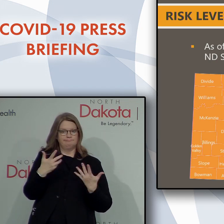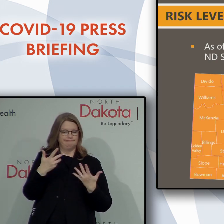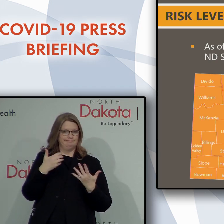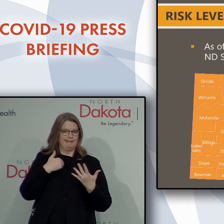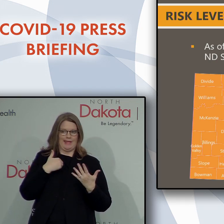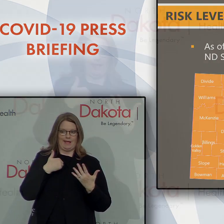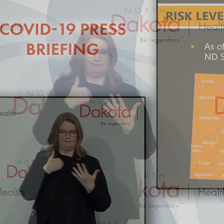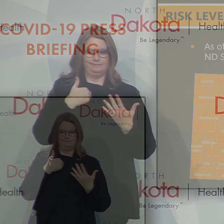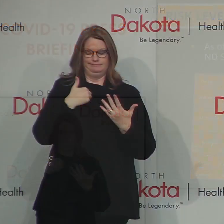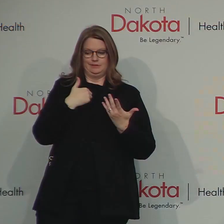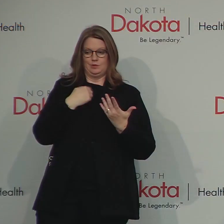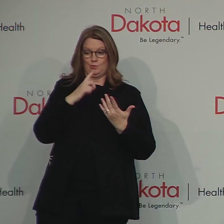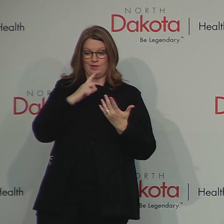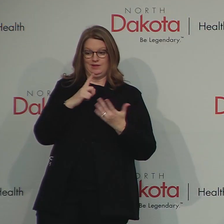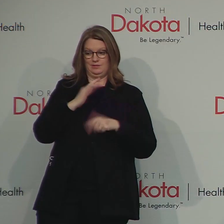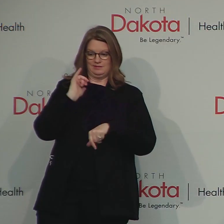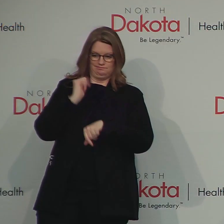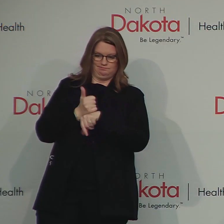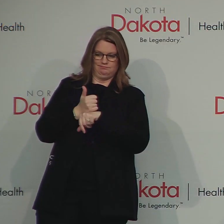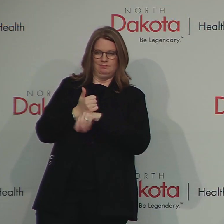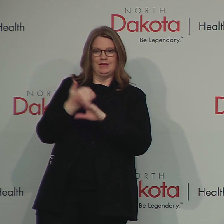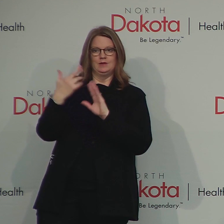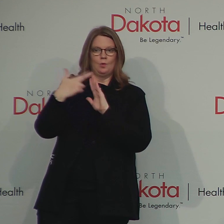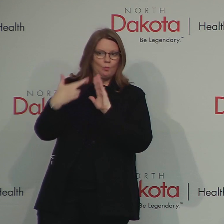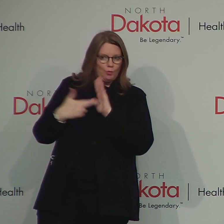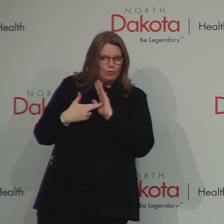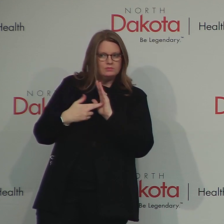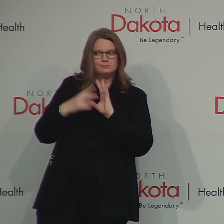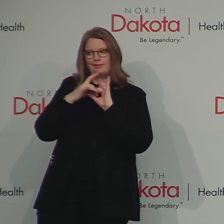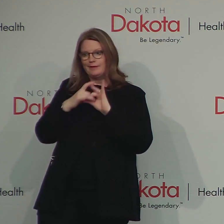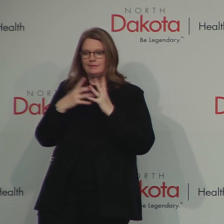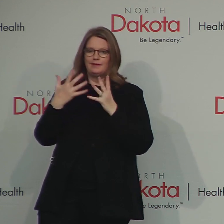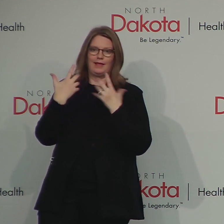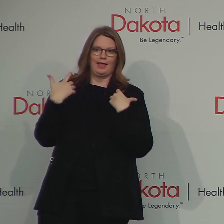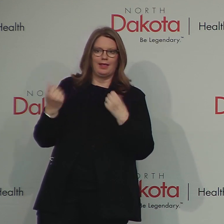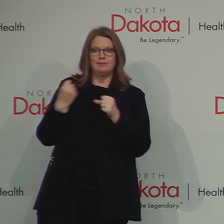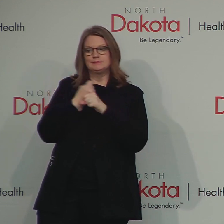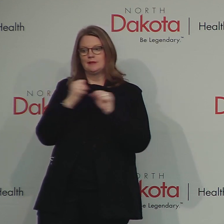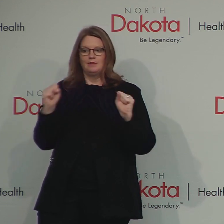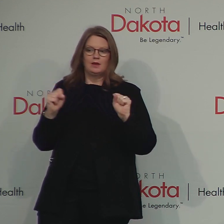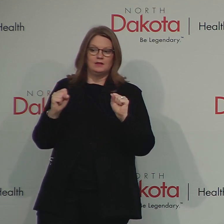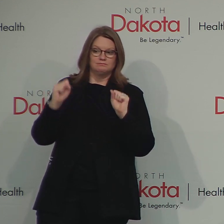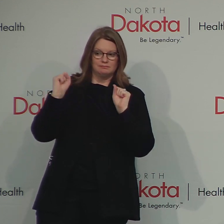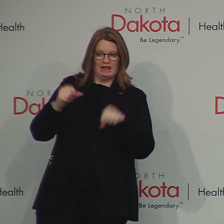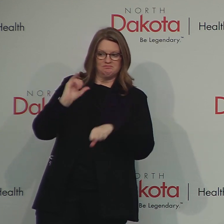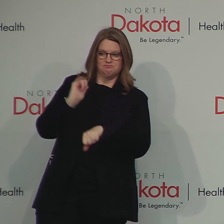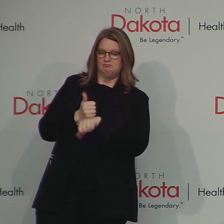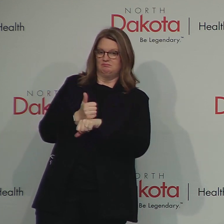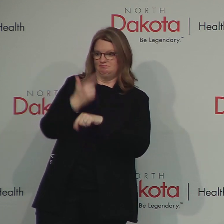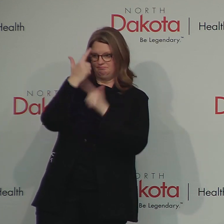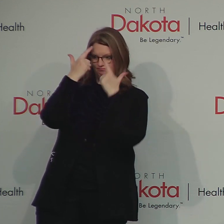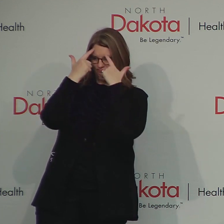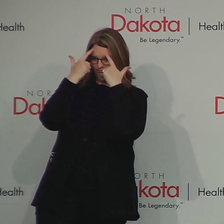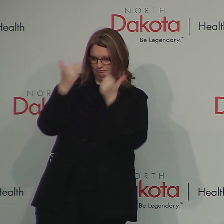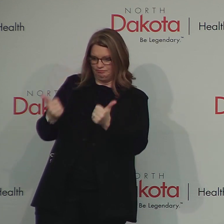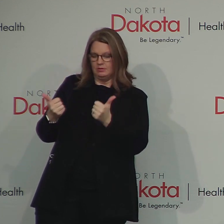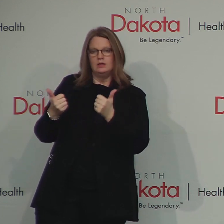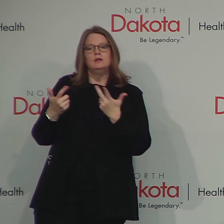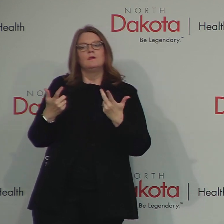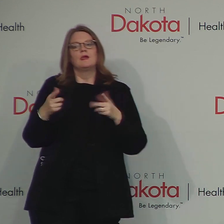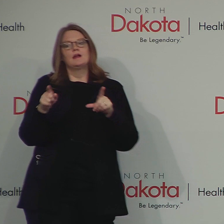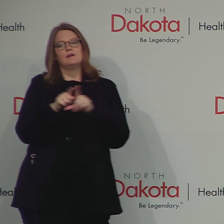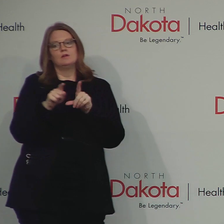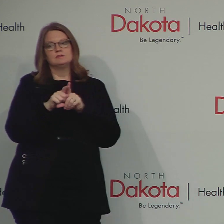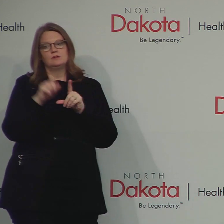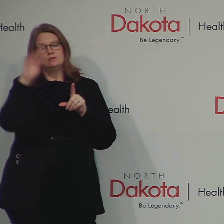in protocols related to health safety in their organizations, we also know that we learned this last